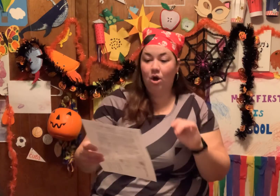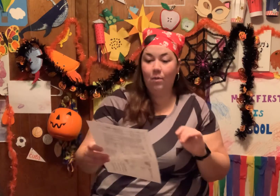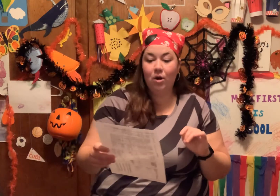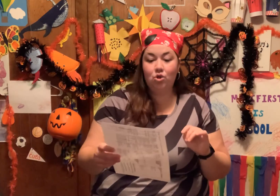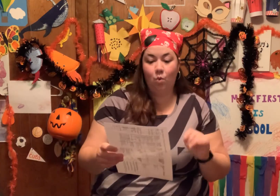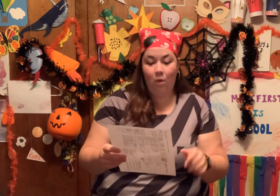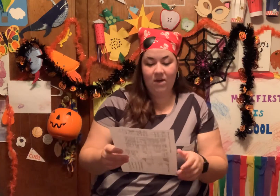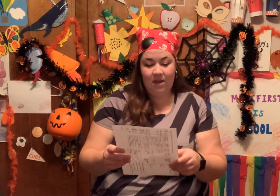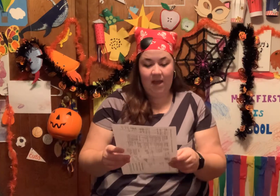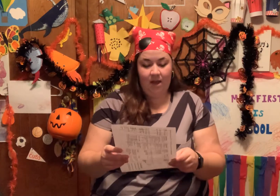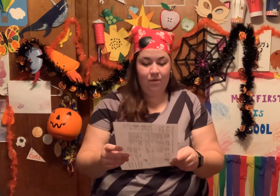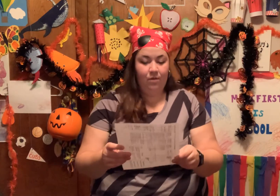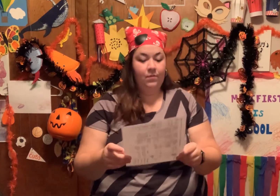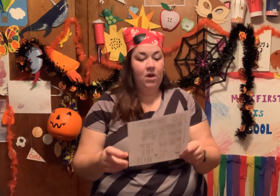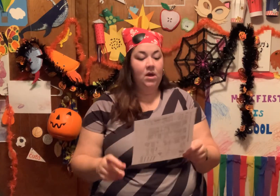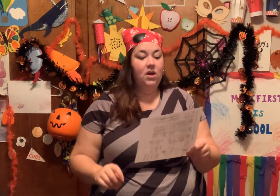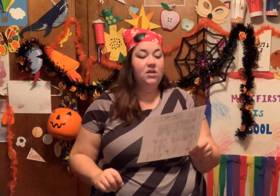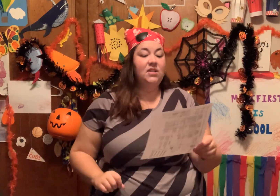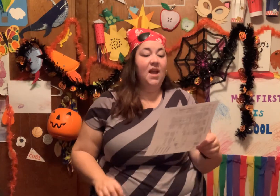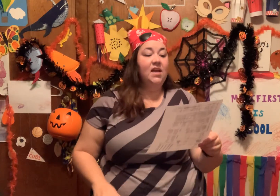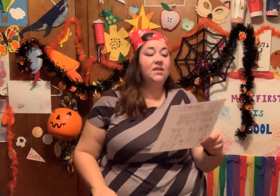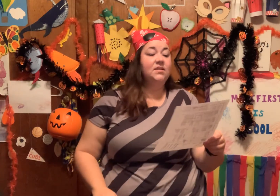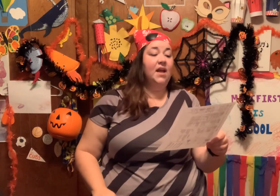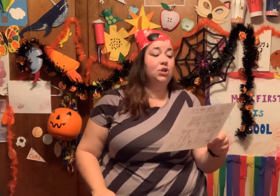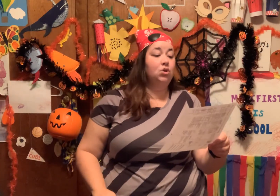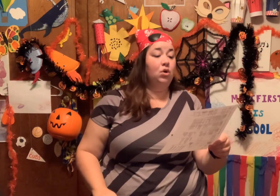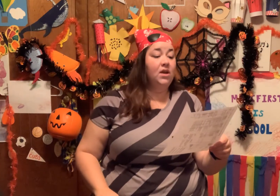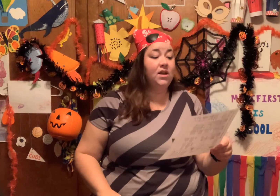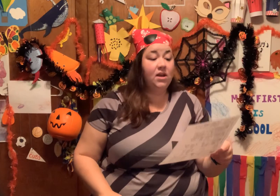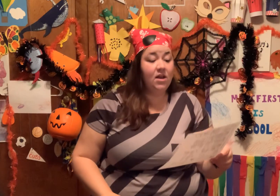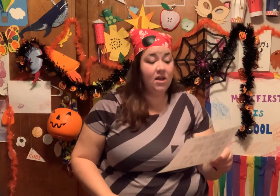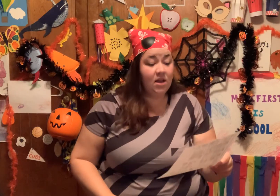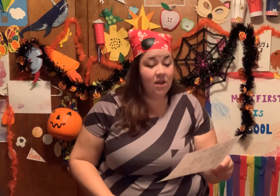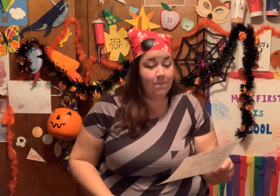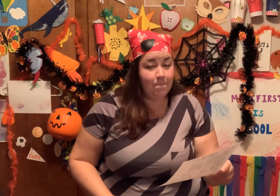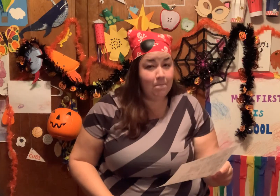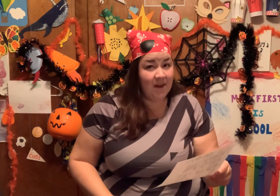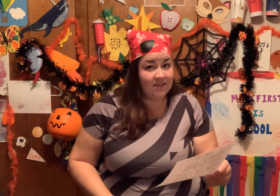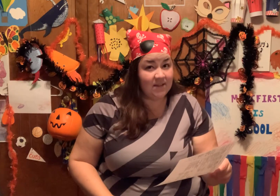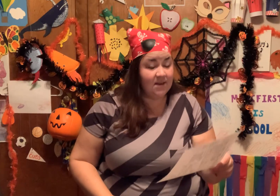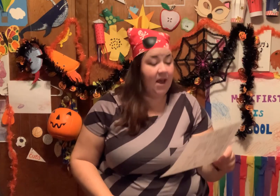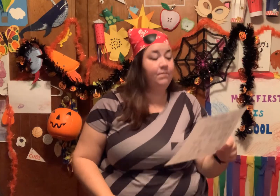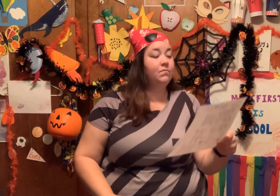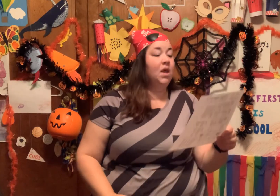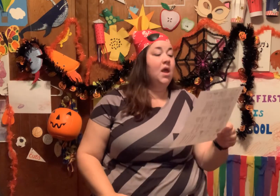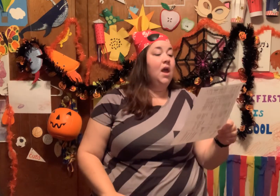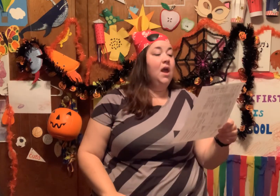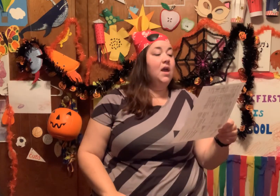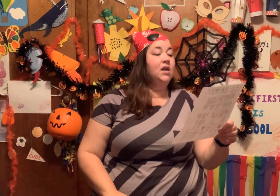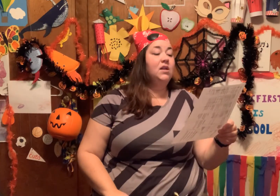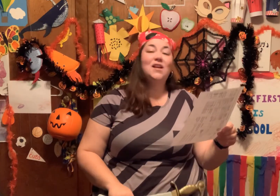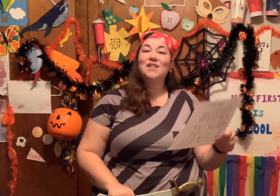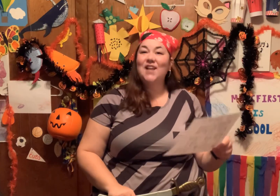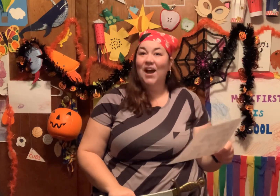October 28th. Today is National Medicine Day and